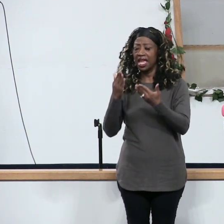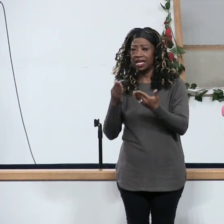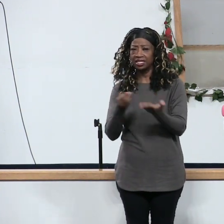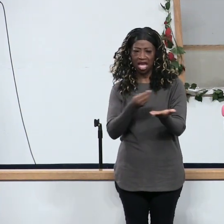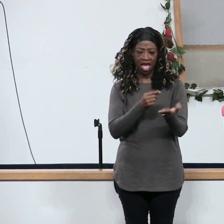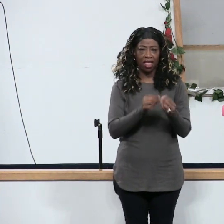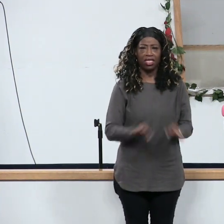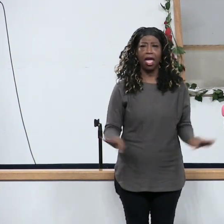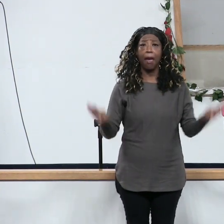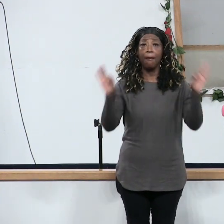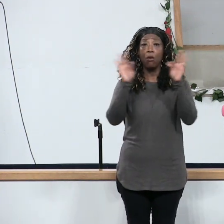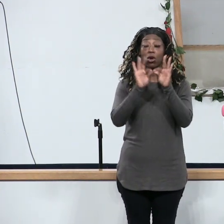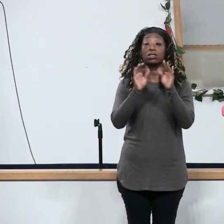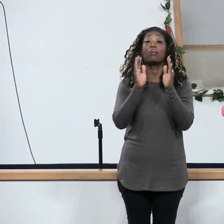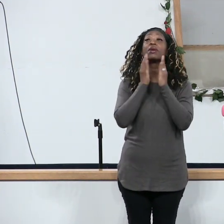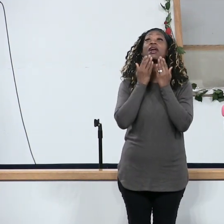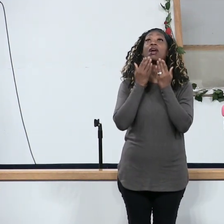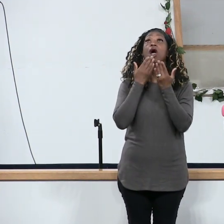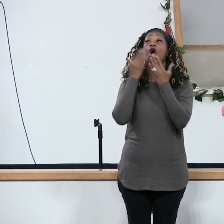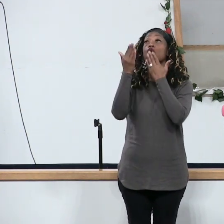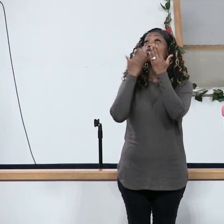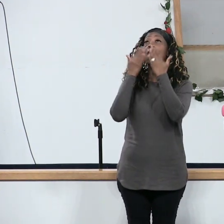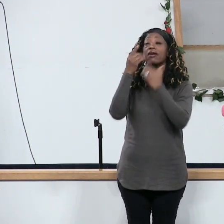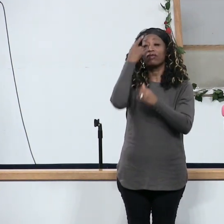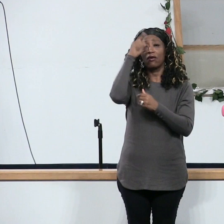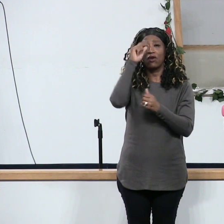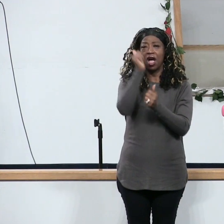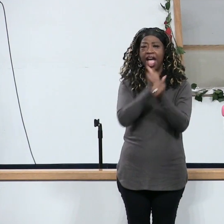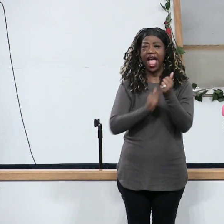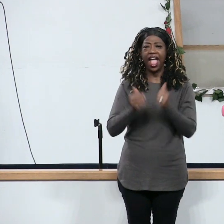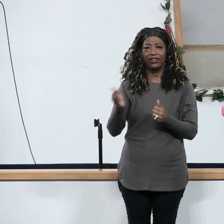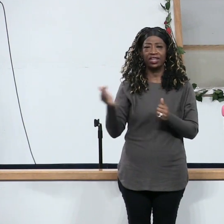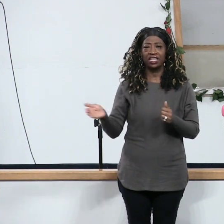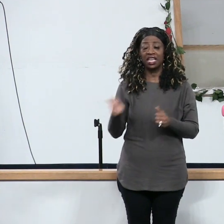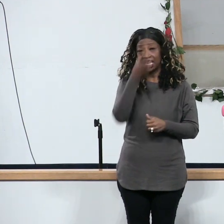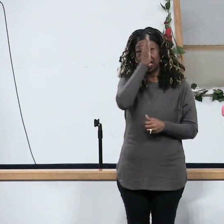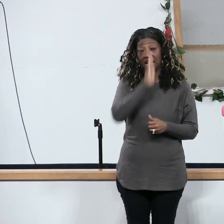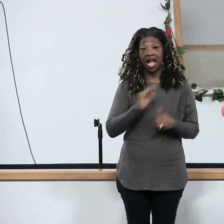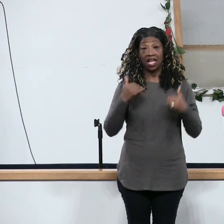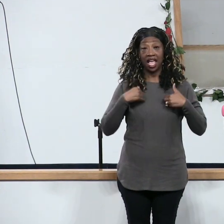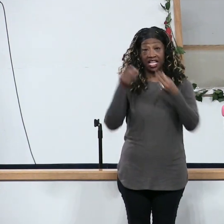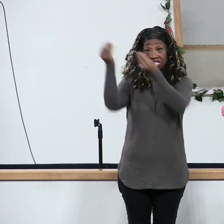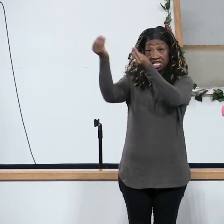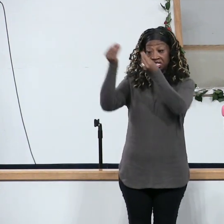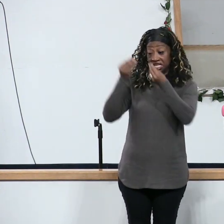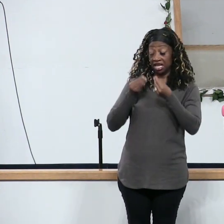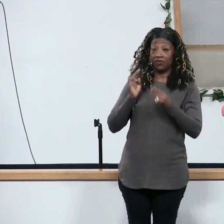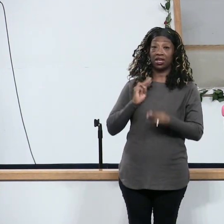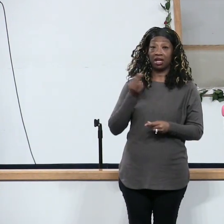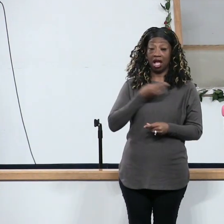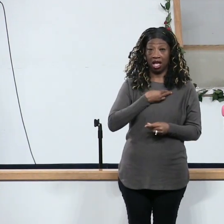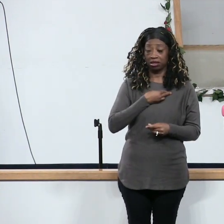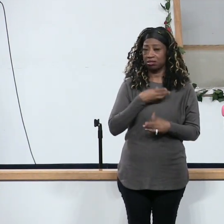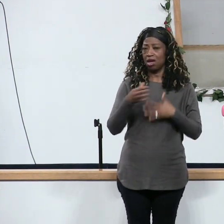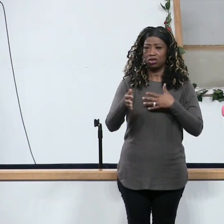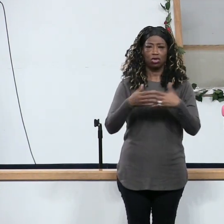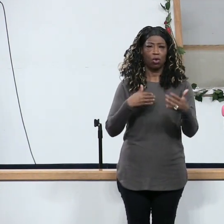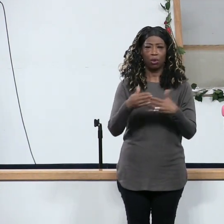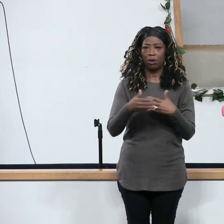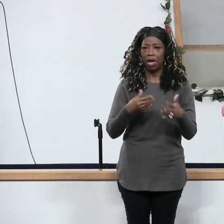importance of being grateful for everything God has given us. Because even in the midst